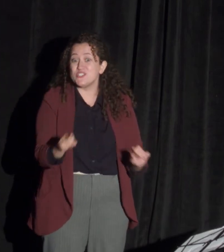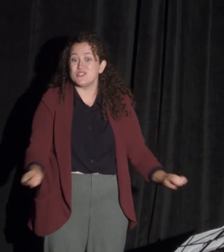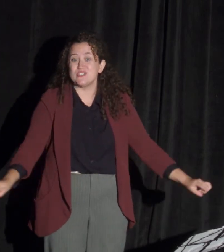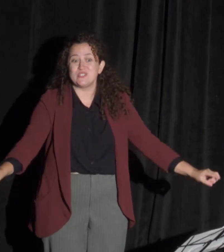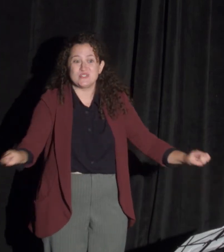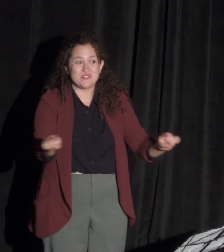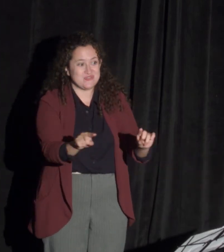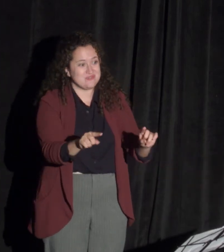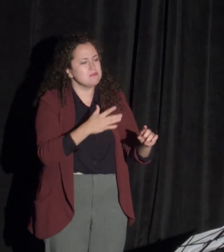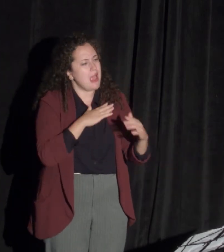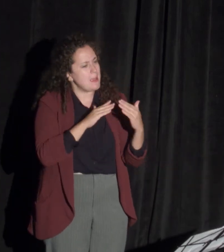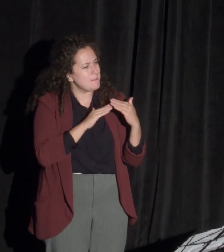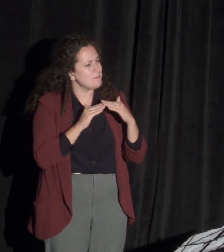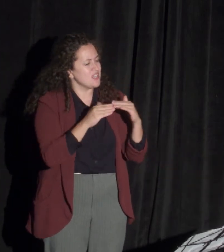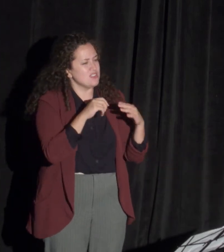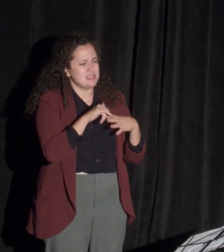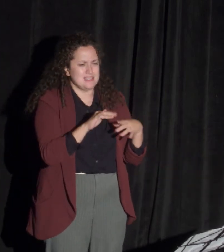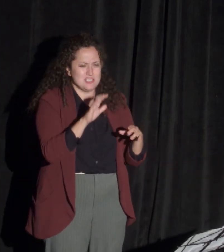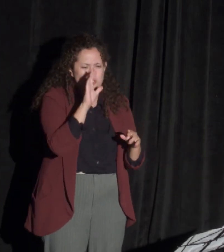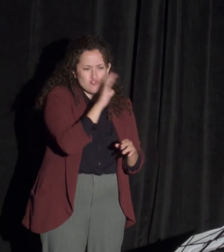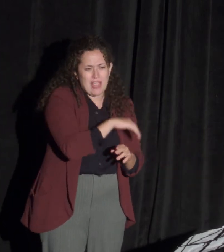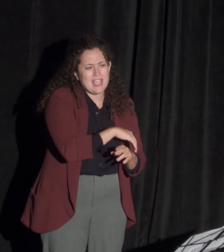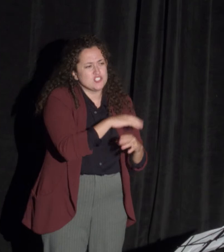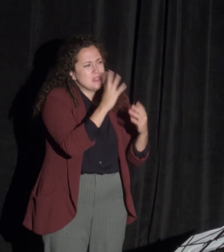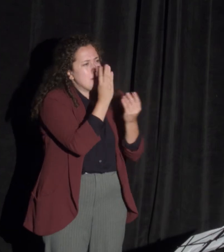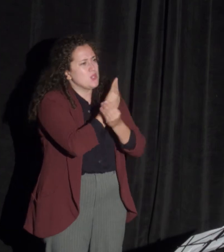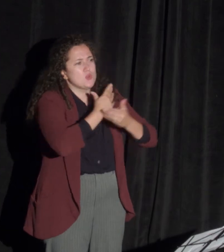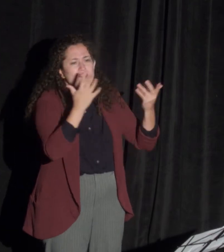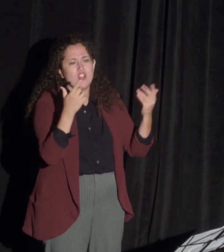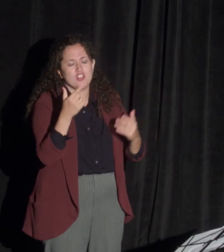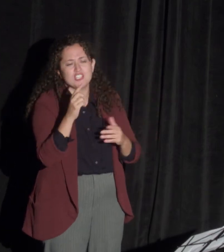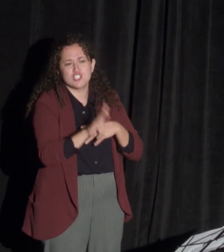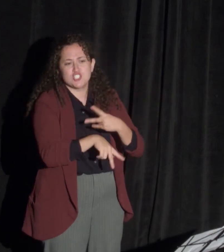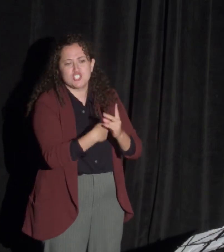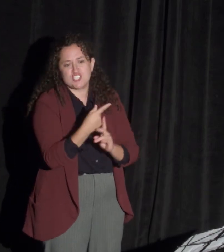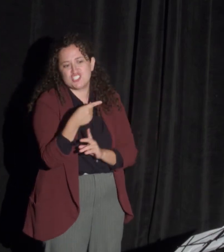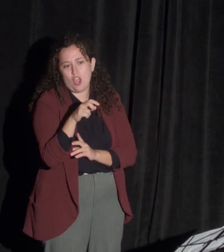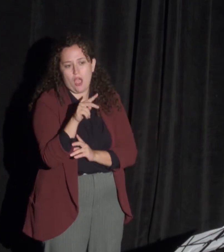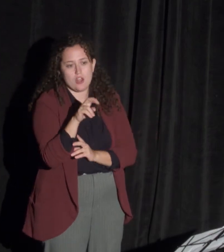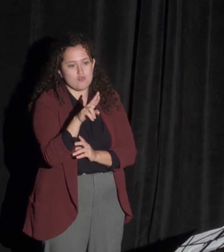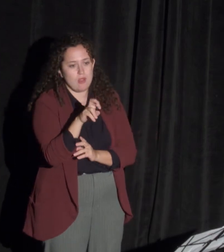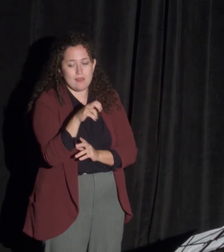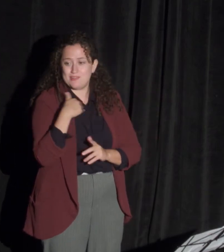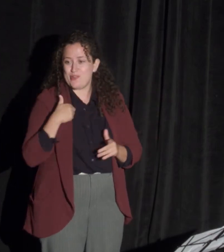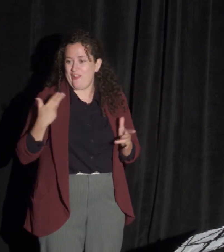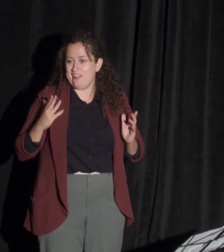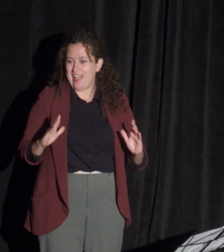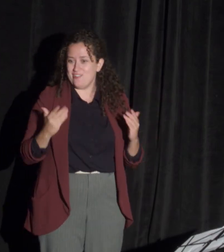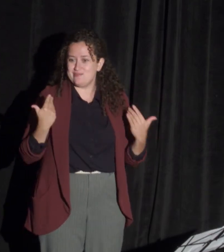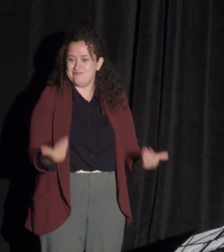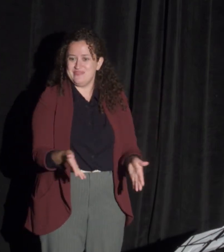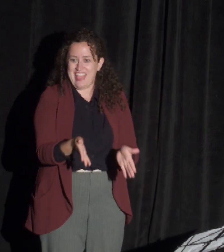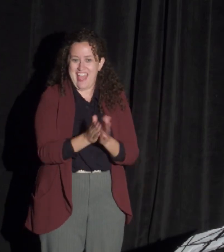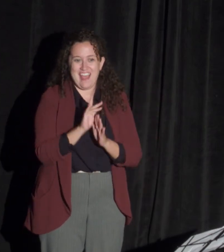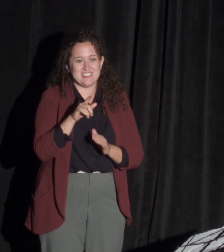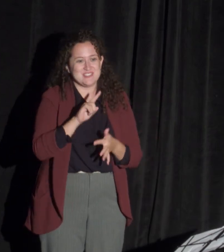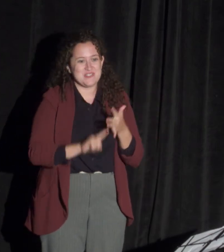in this strange and glorious genre where we get to ask those questions, you saw this book, and you saw what I was trying to